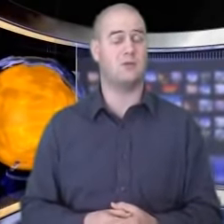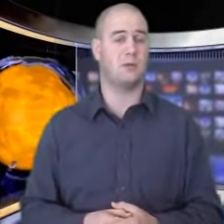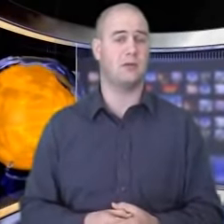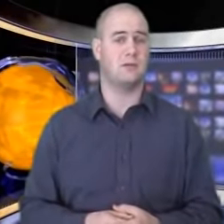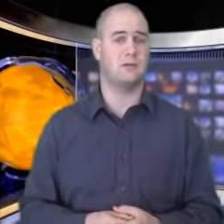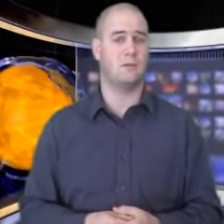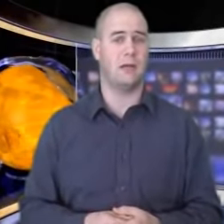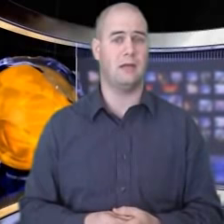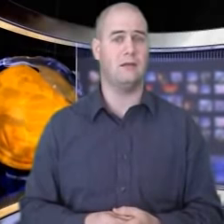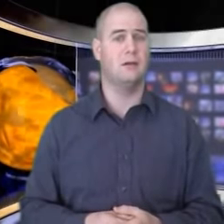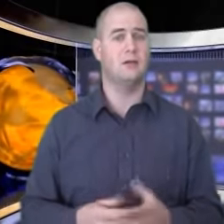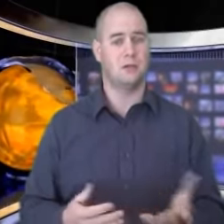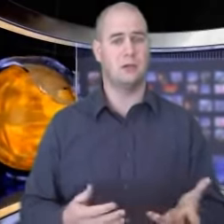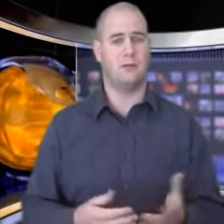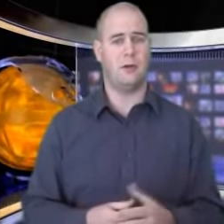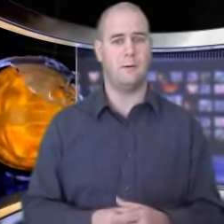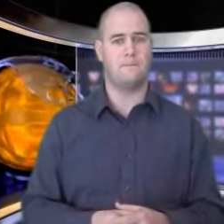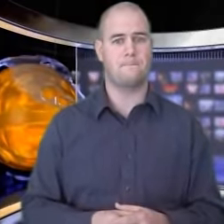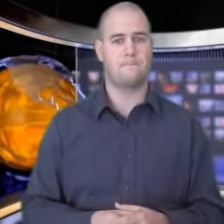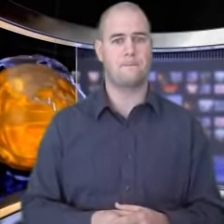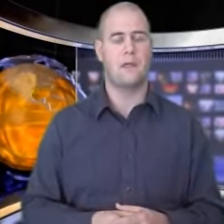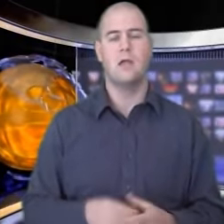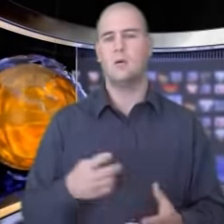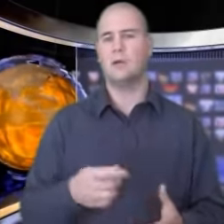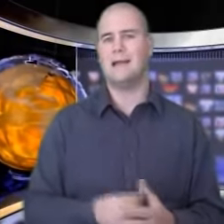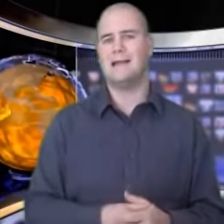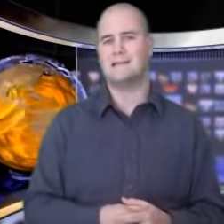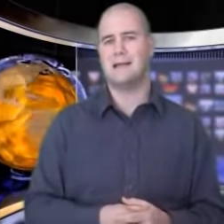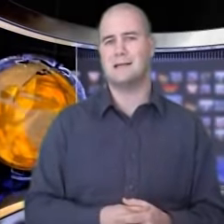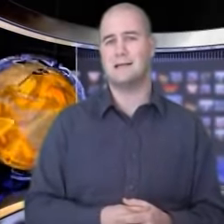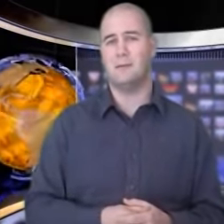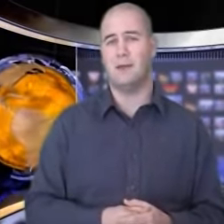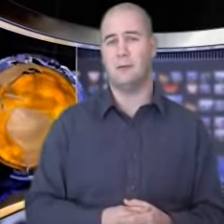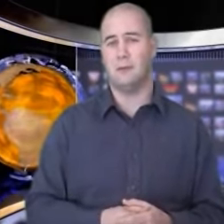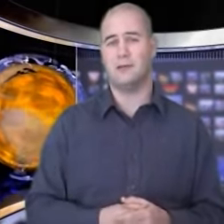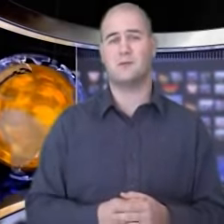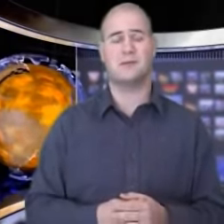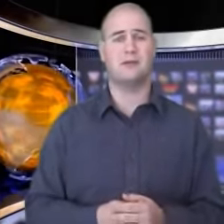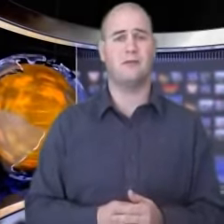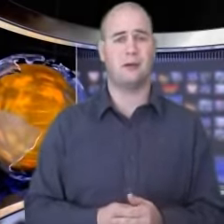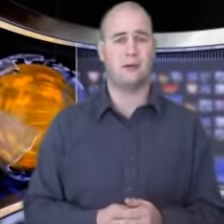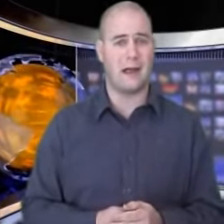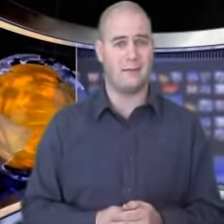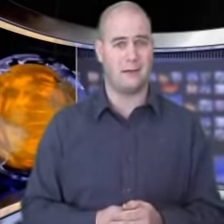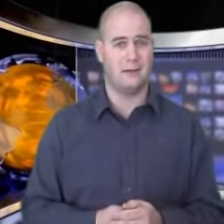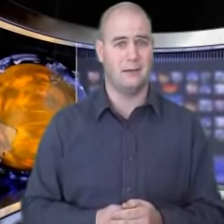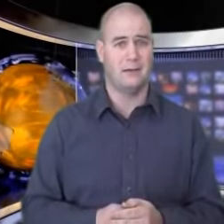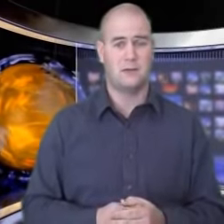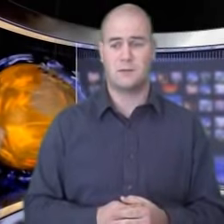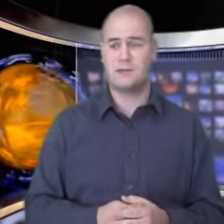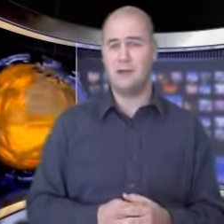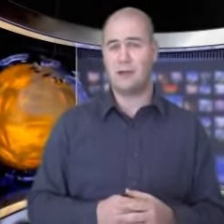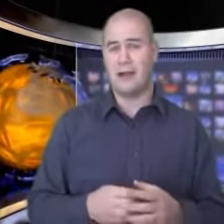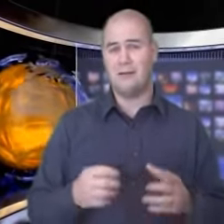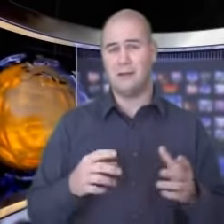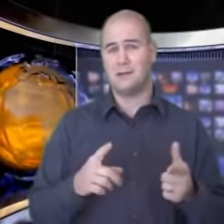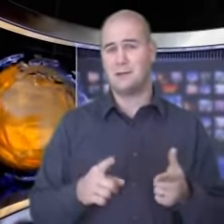displace its own weight, so it'll float. Well, the last concept then would be specific gravity. Specific gravity is simply